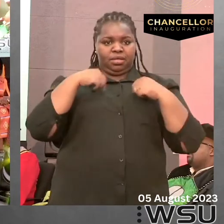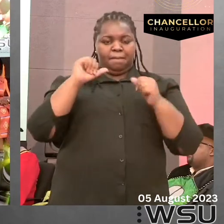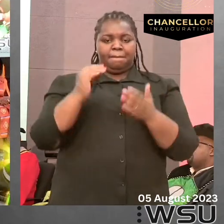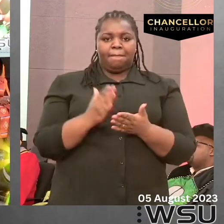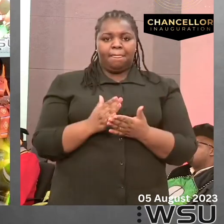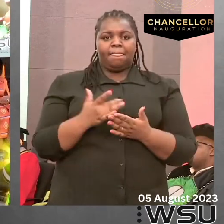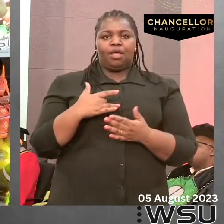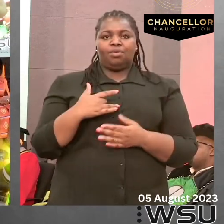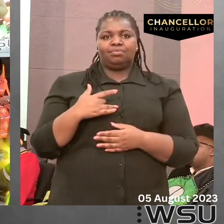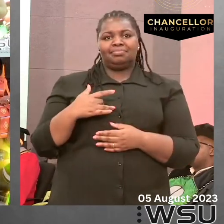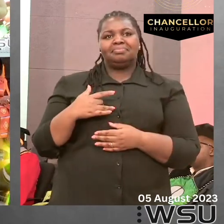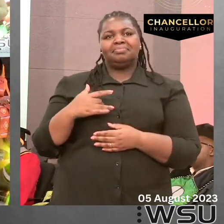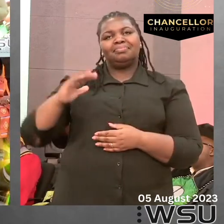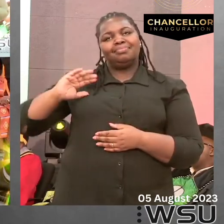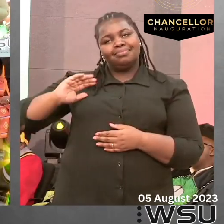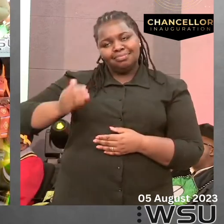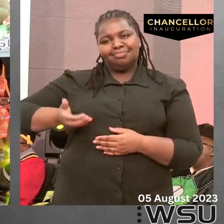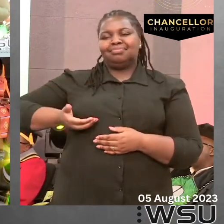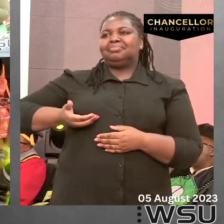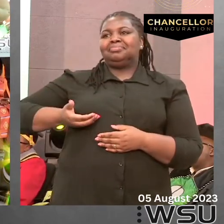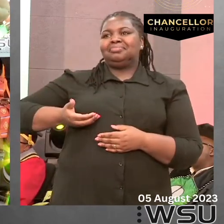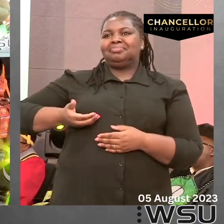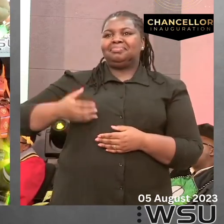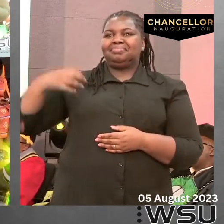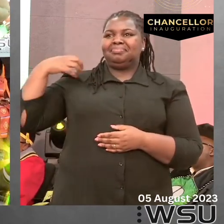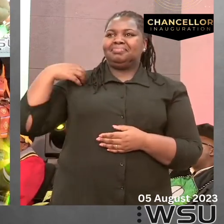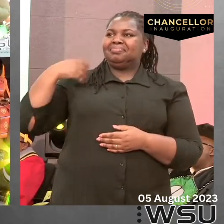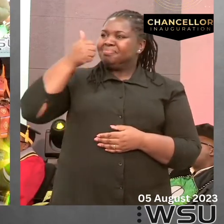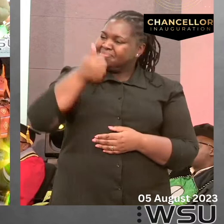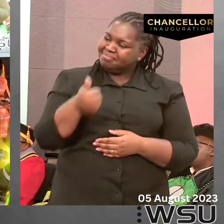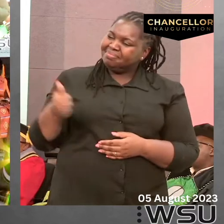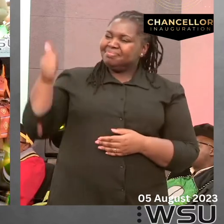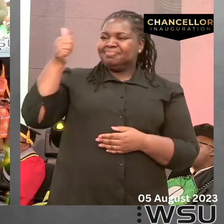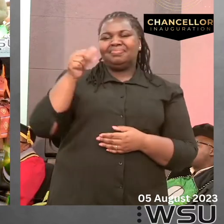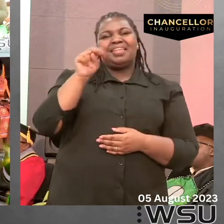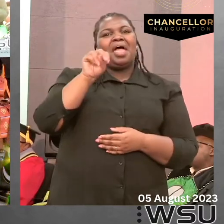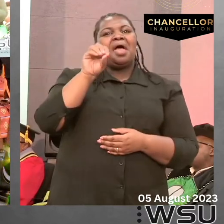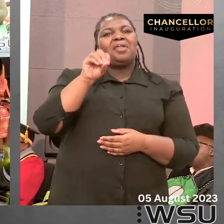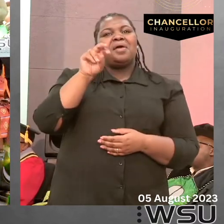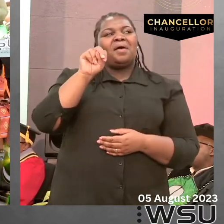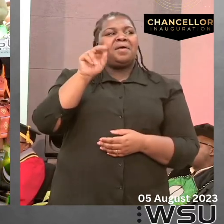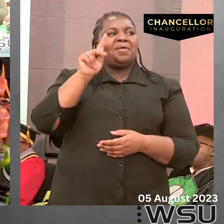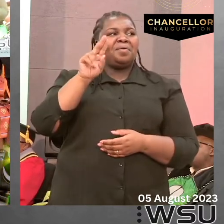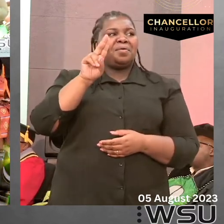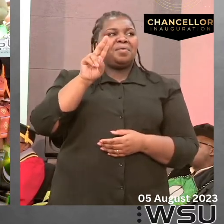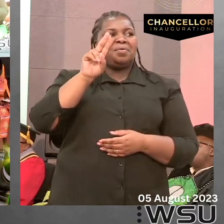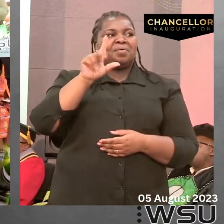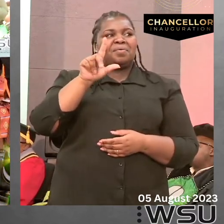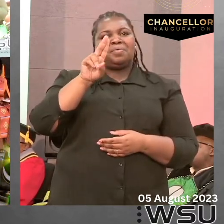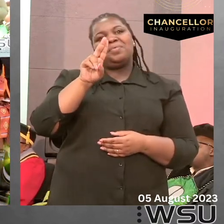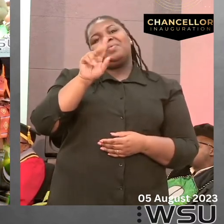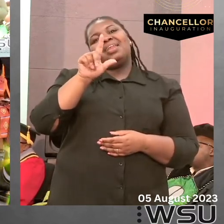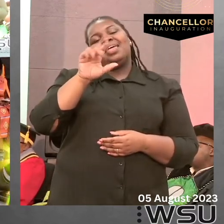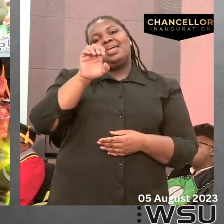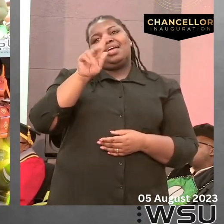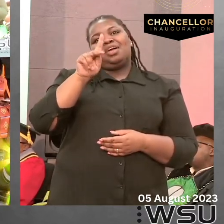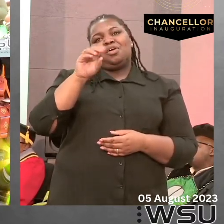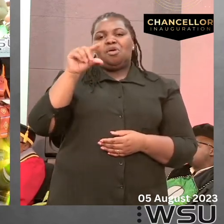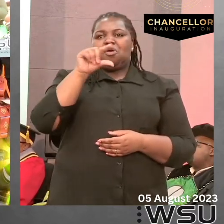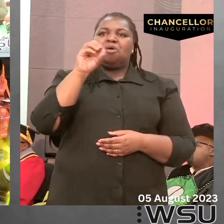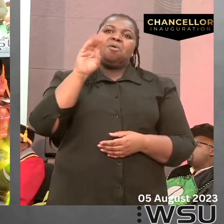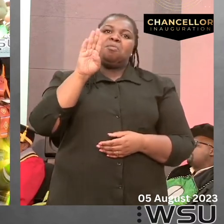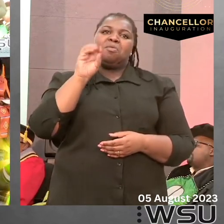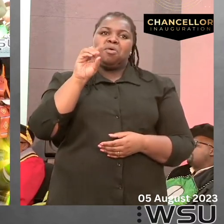her as Madam Chancellor Nonkululeko Gobodo, Chancellor of